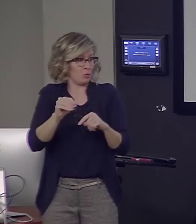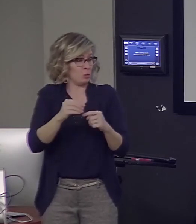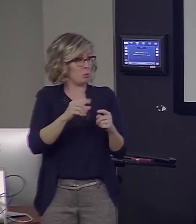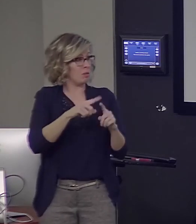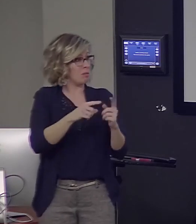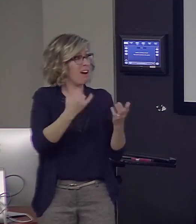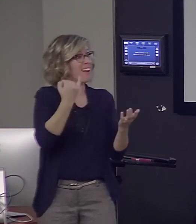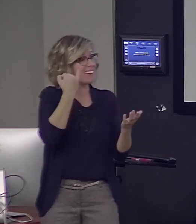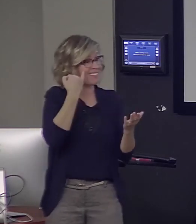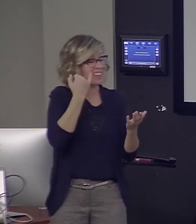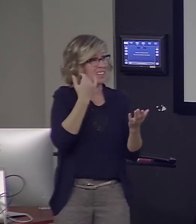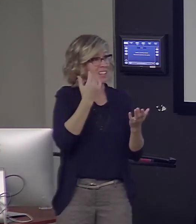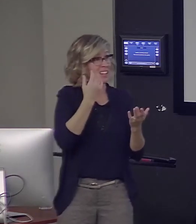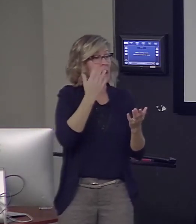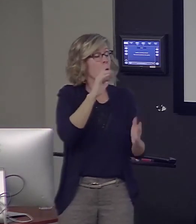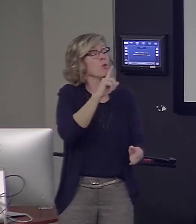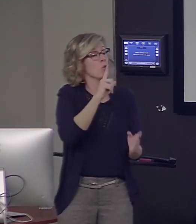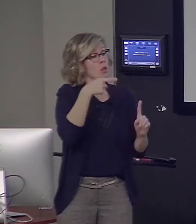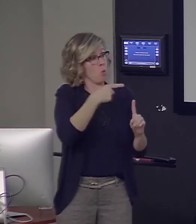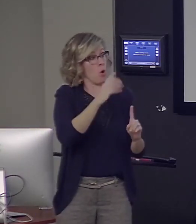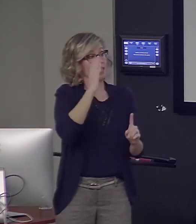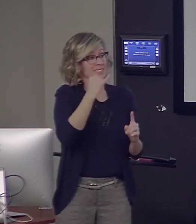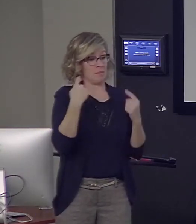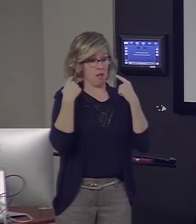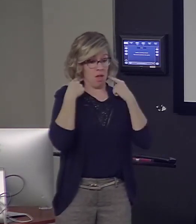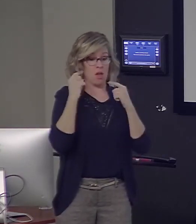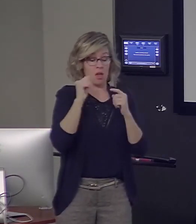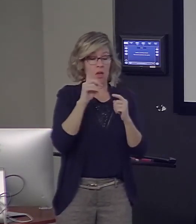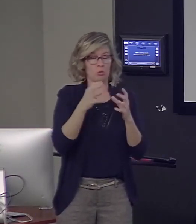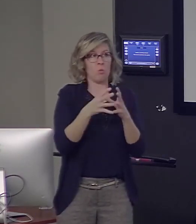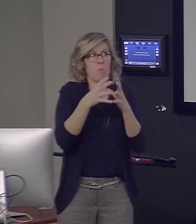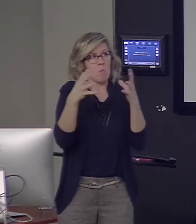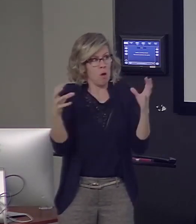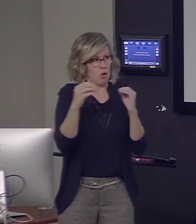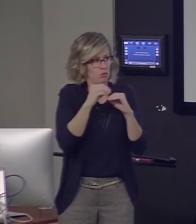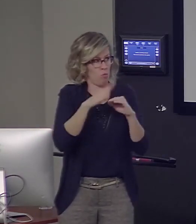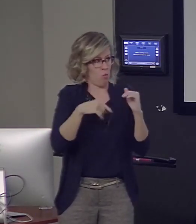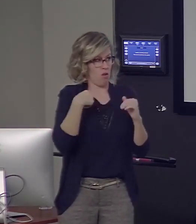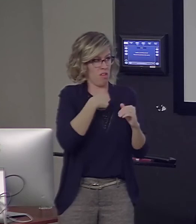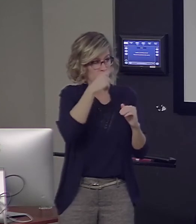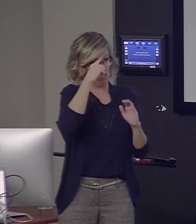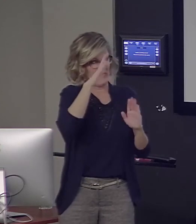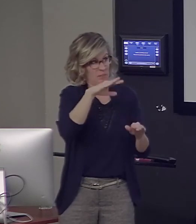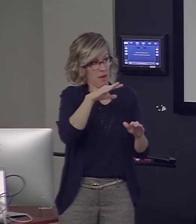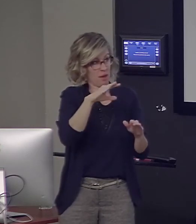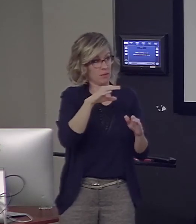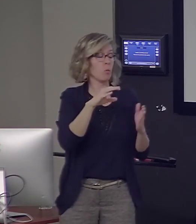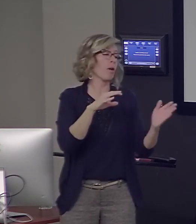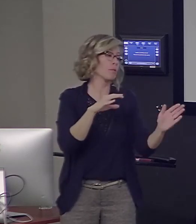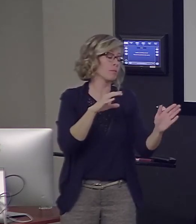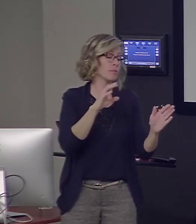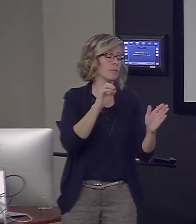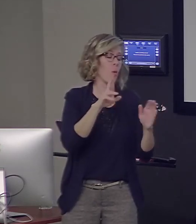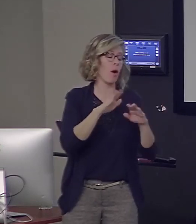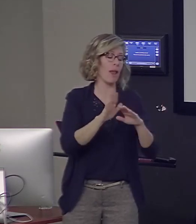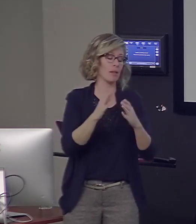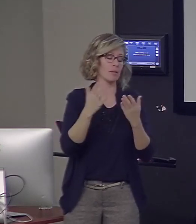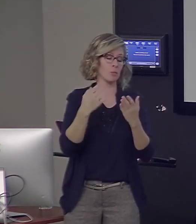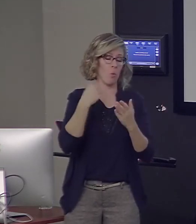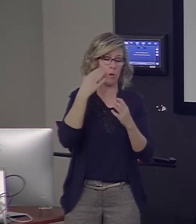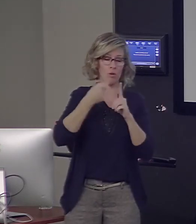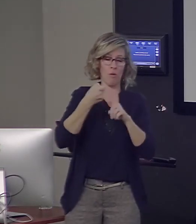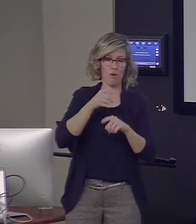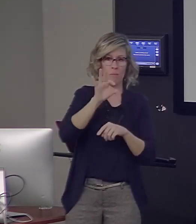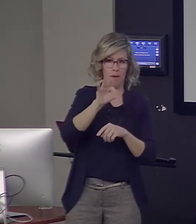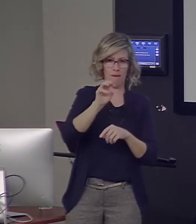Turns out that it seems like it can do a whole lot more than we expected it to be able to do, or at least the MRI data, the